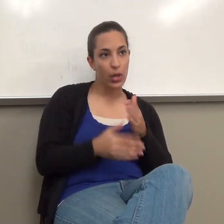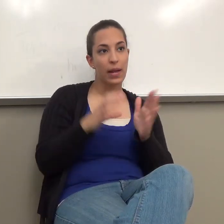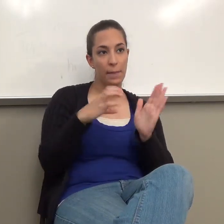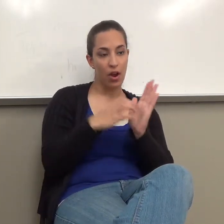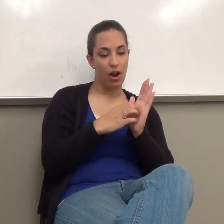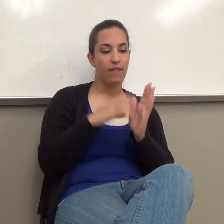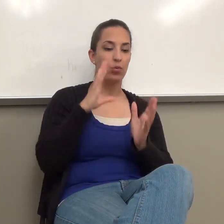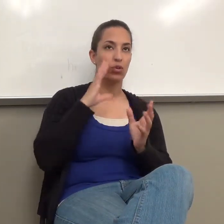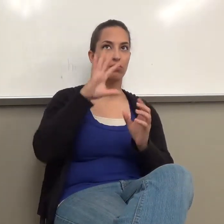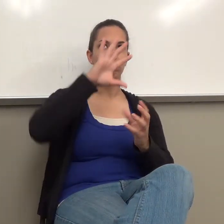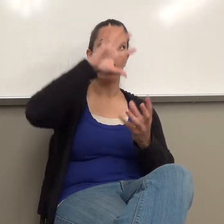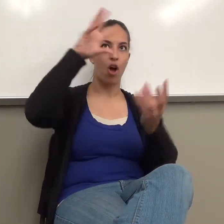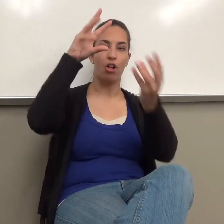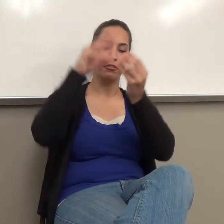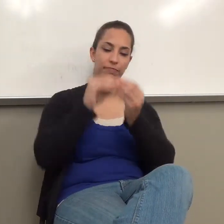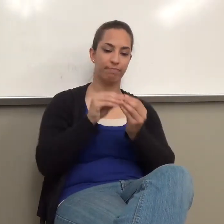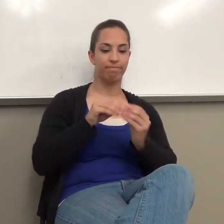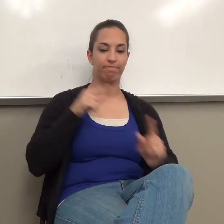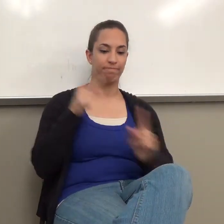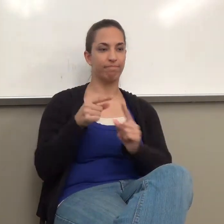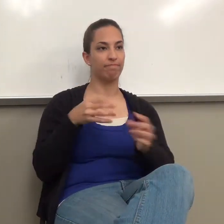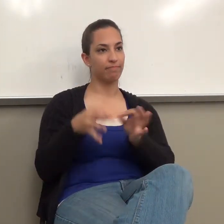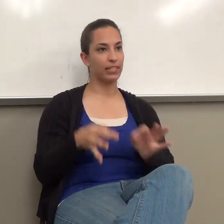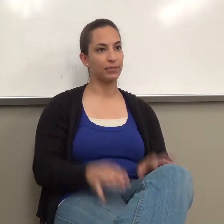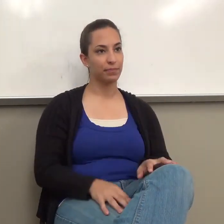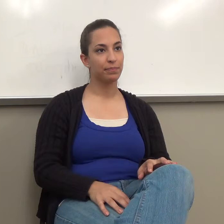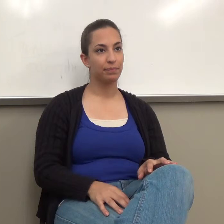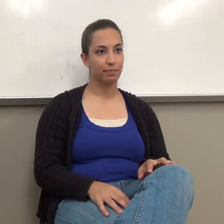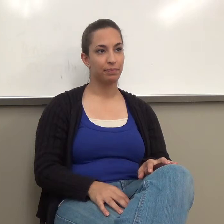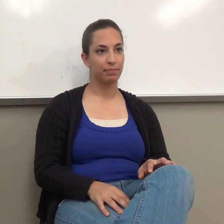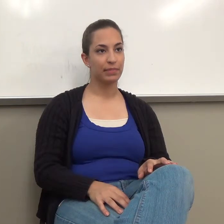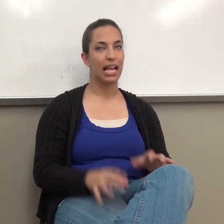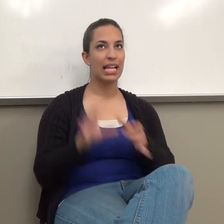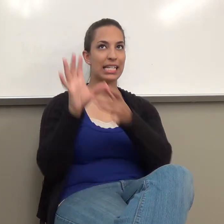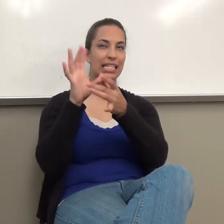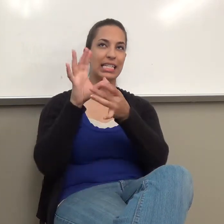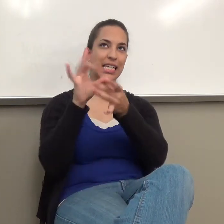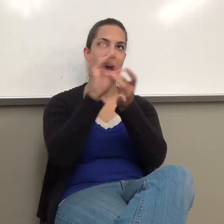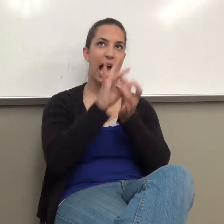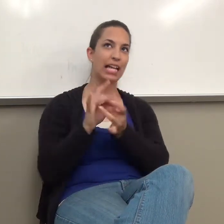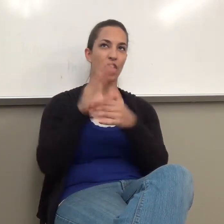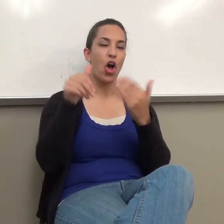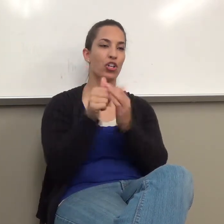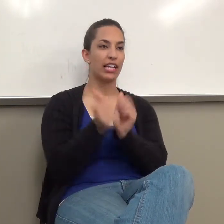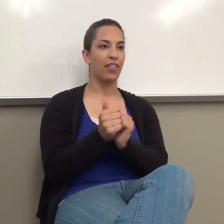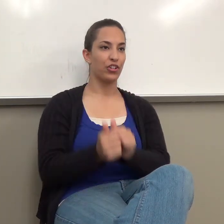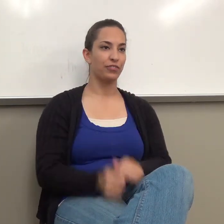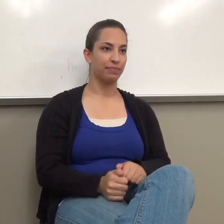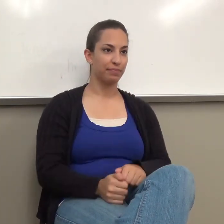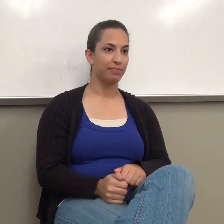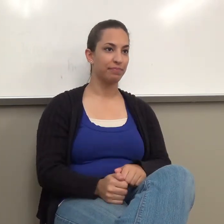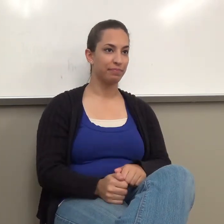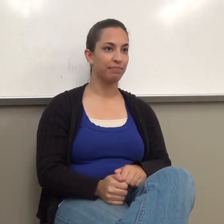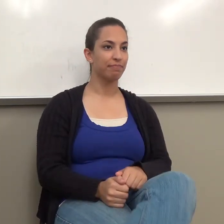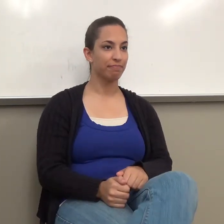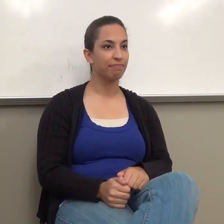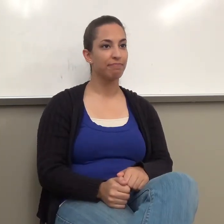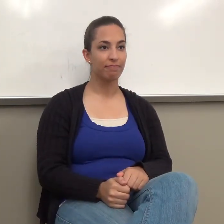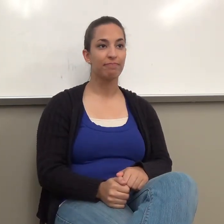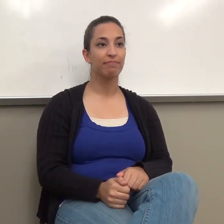whole thing. Does that make sense? Okay, where's your next question? Okay, here are